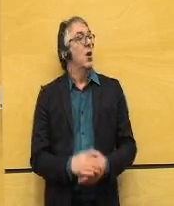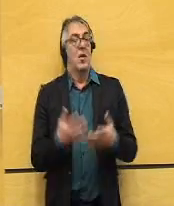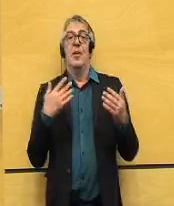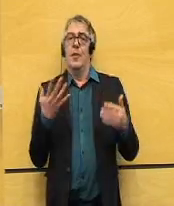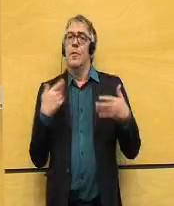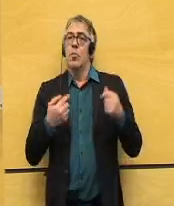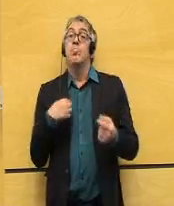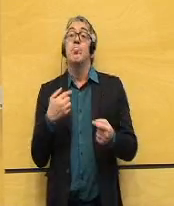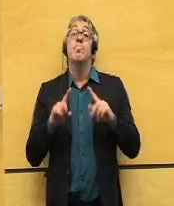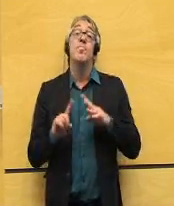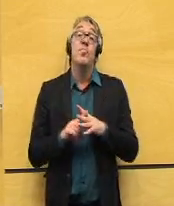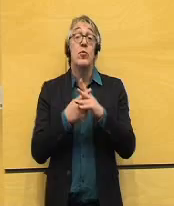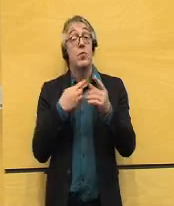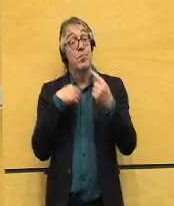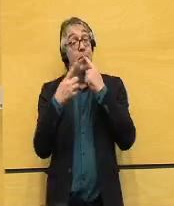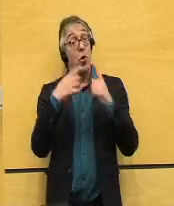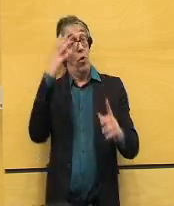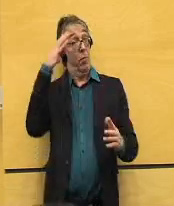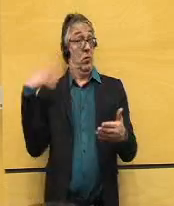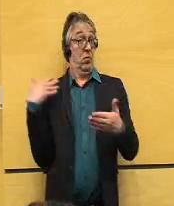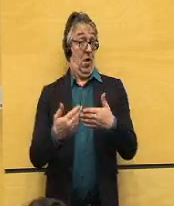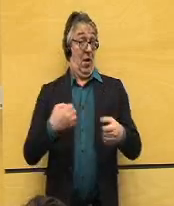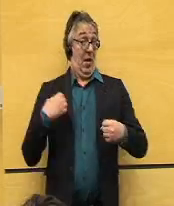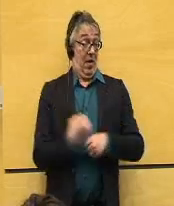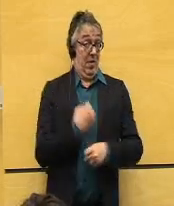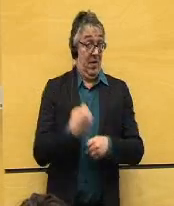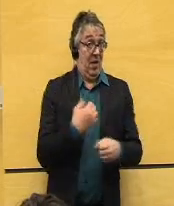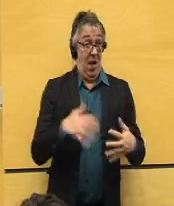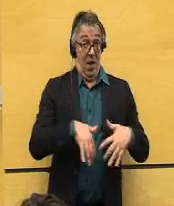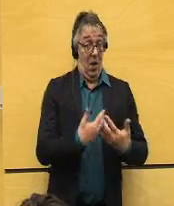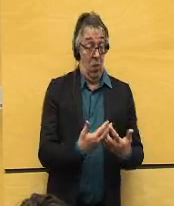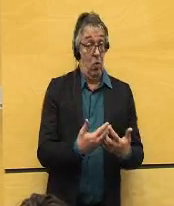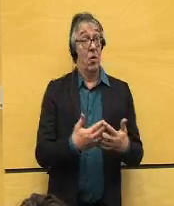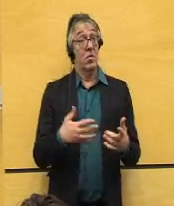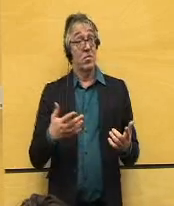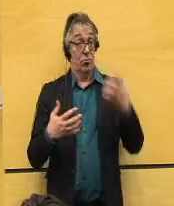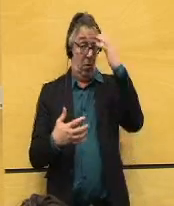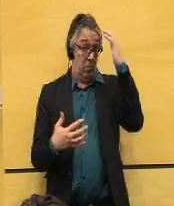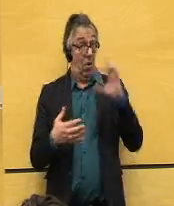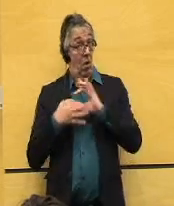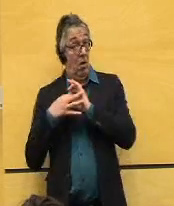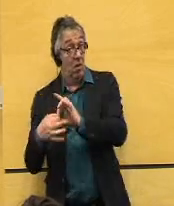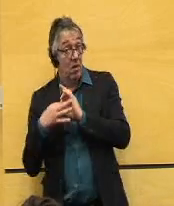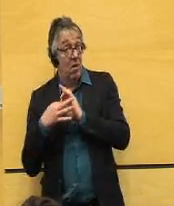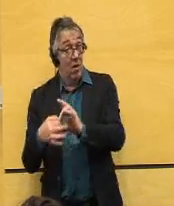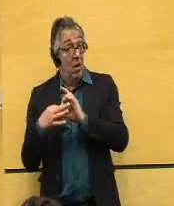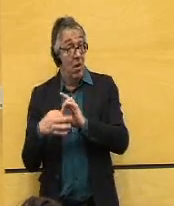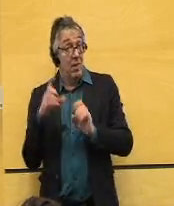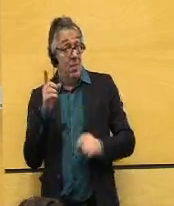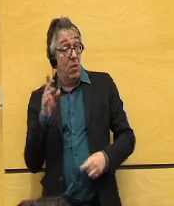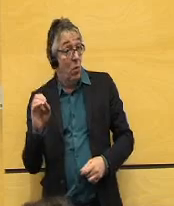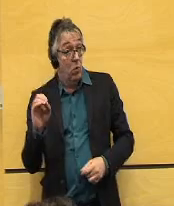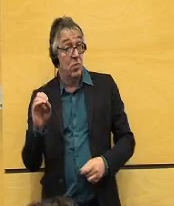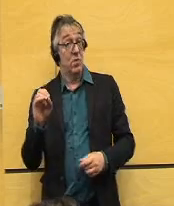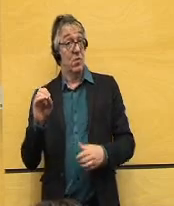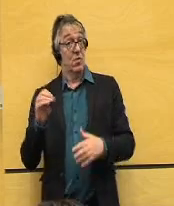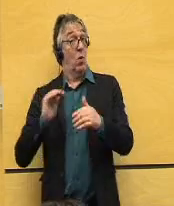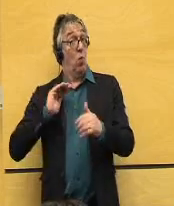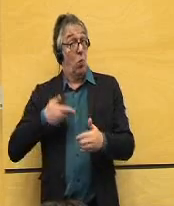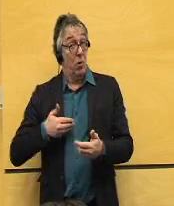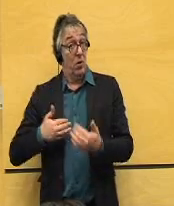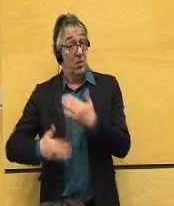persons with disabilities, and the challenges that still remain, including our